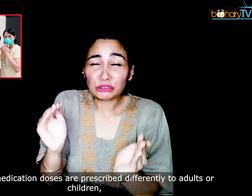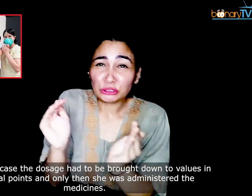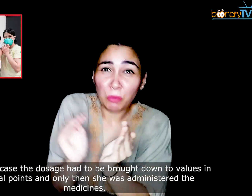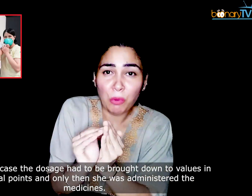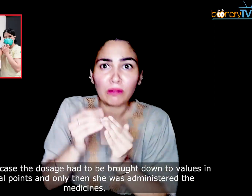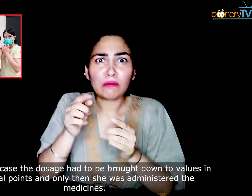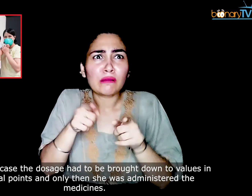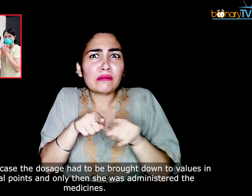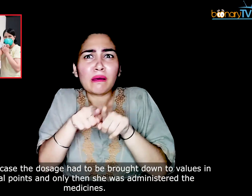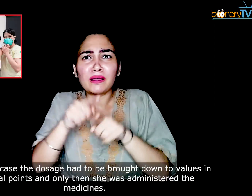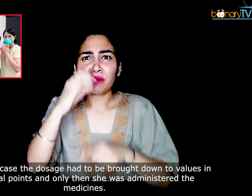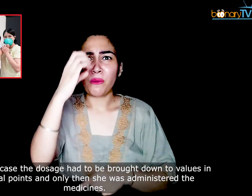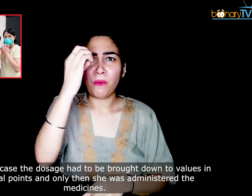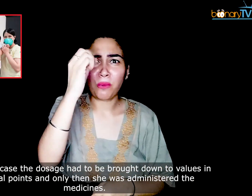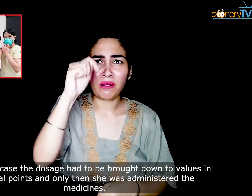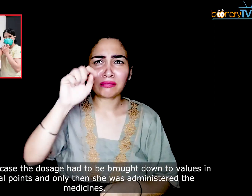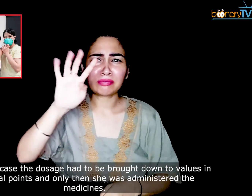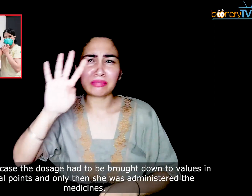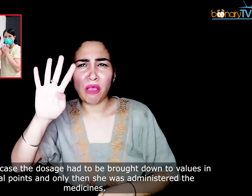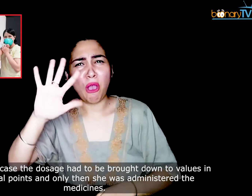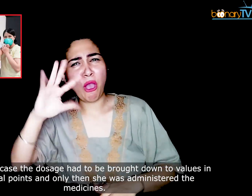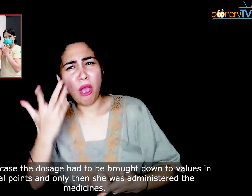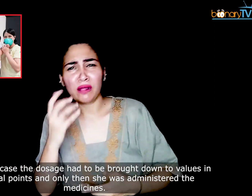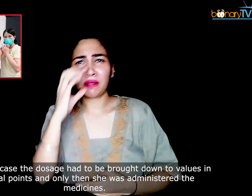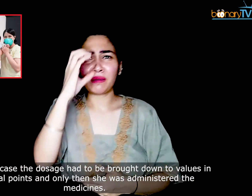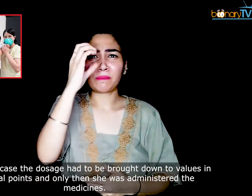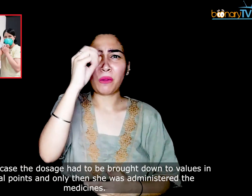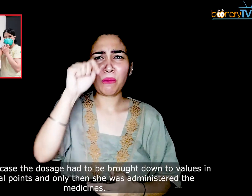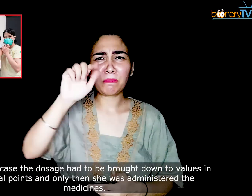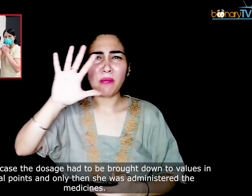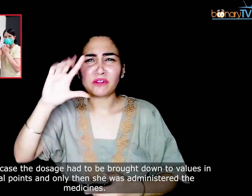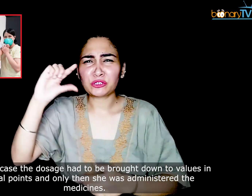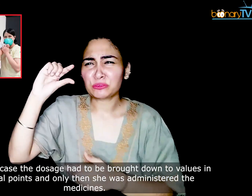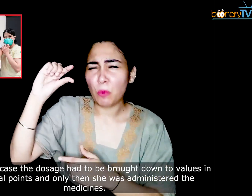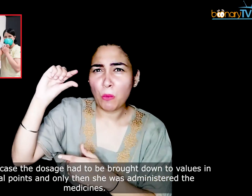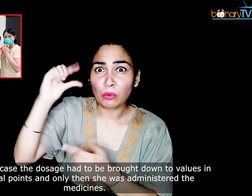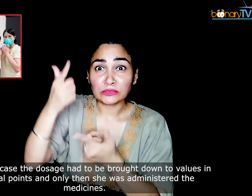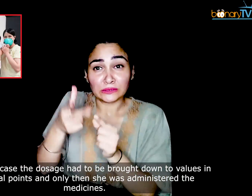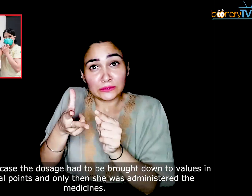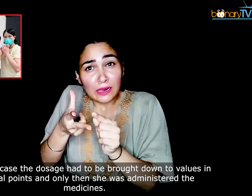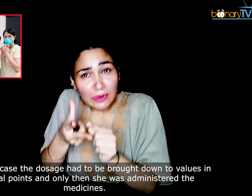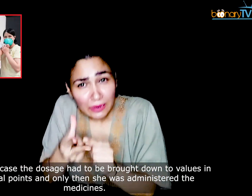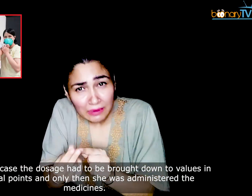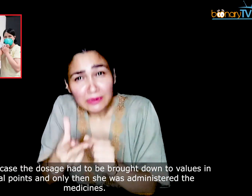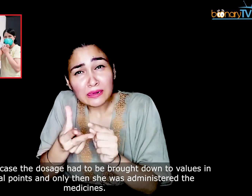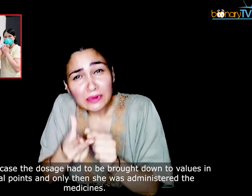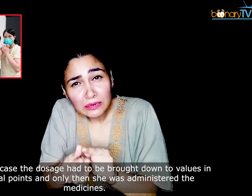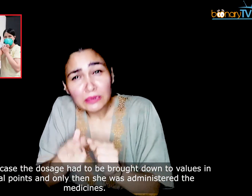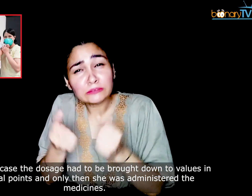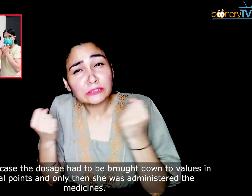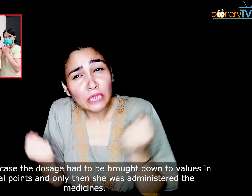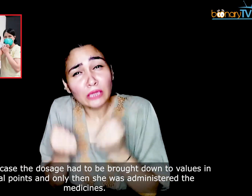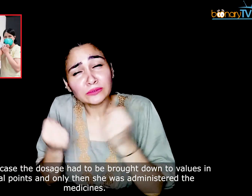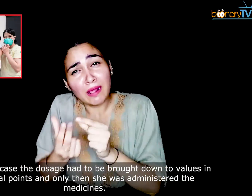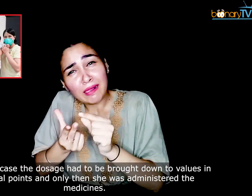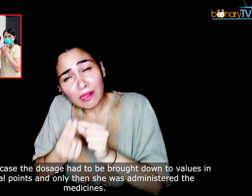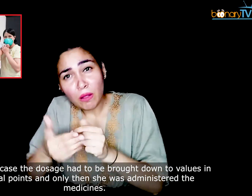But in her case, the dosage had to be brought down to values and decimal points and only then she was administered the medicines.